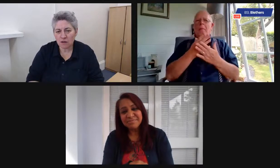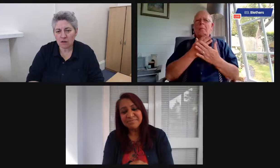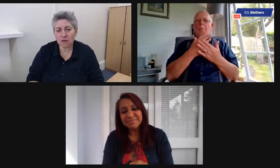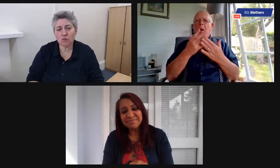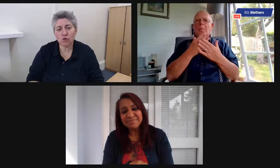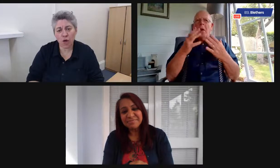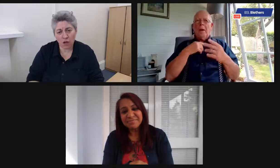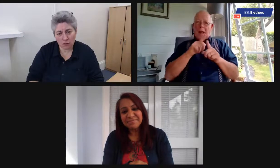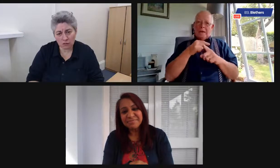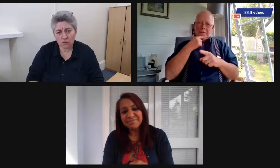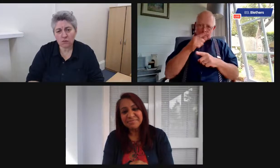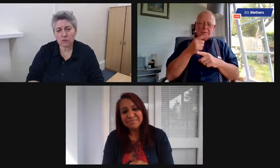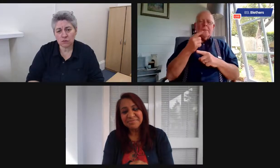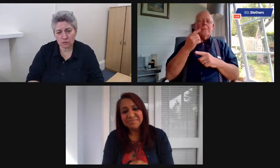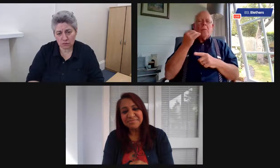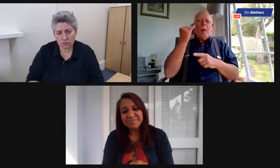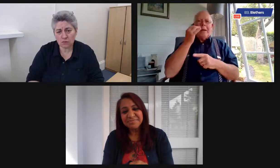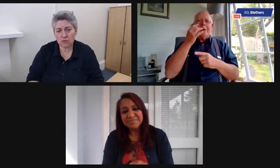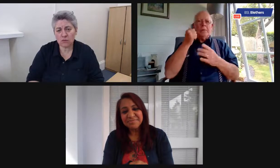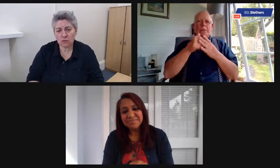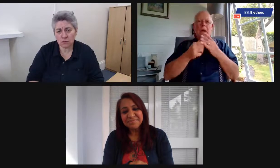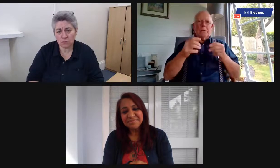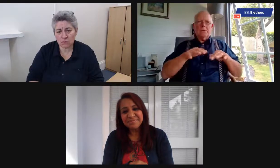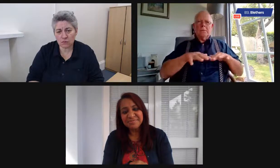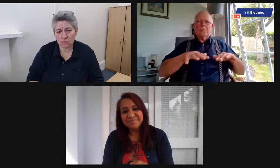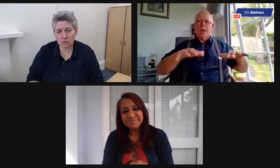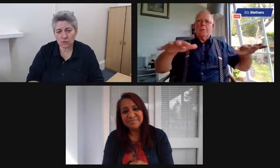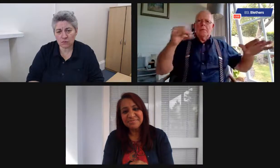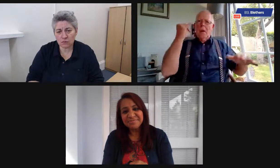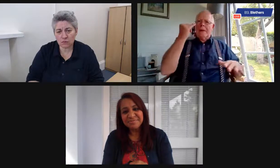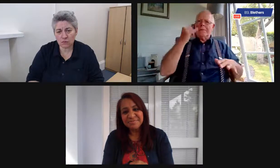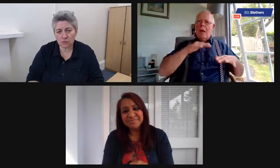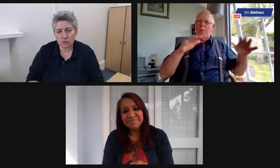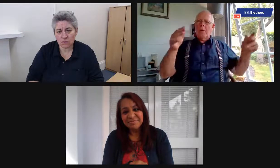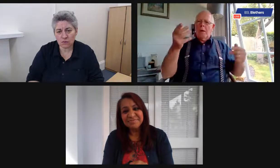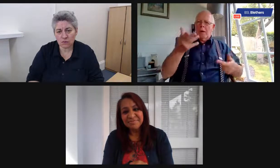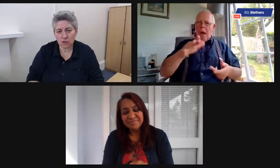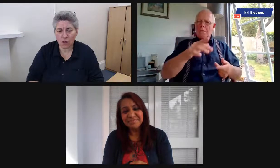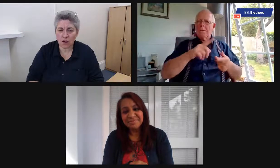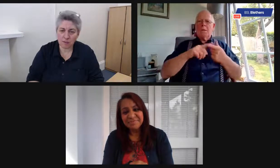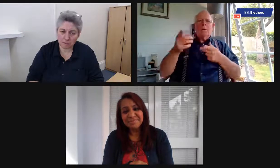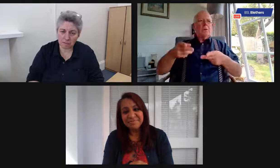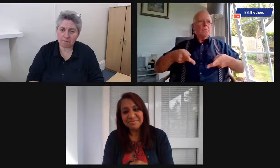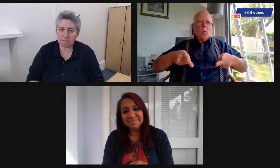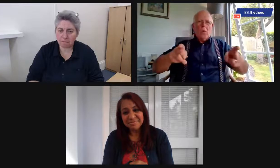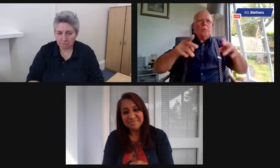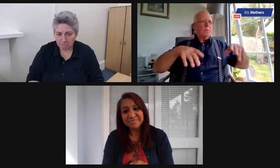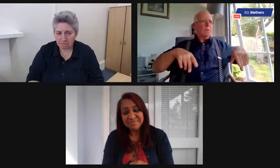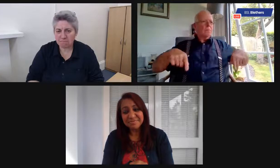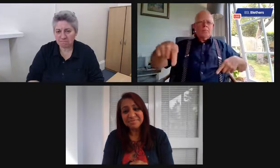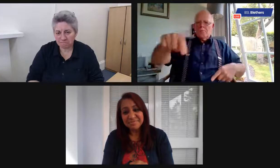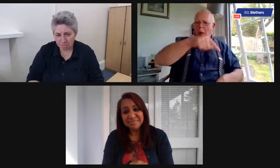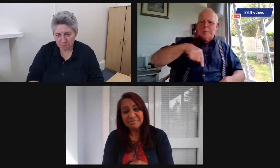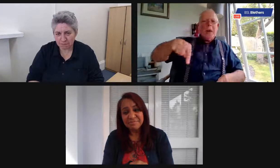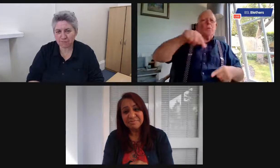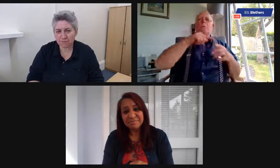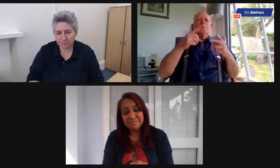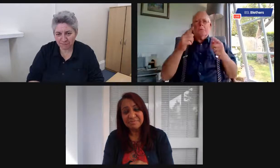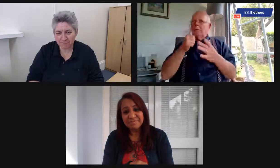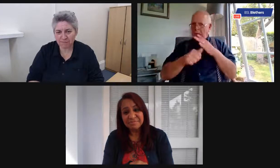environment, yes, I fear for the environment. I think a lot of wildflowers kind of